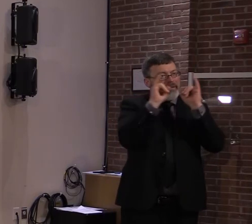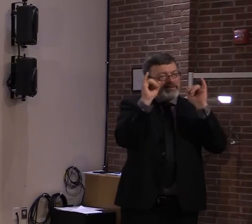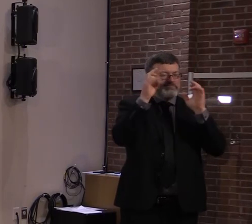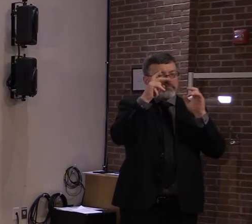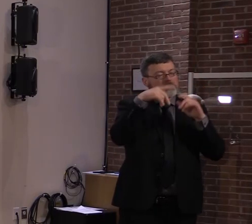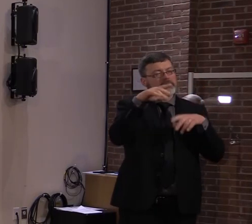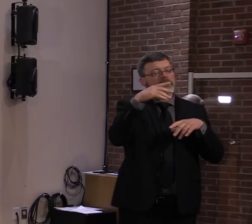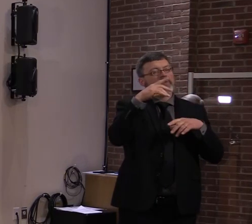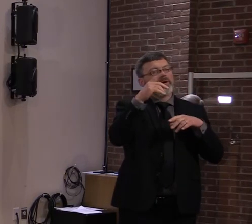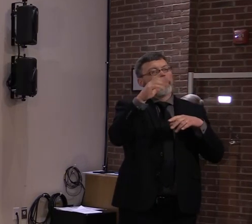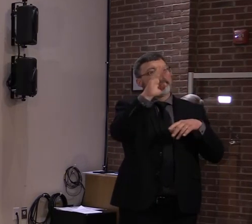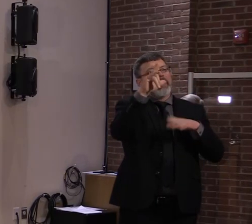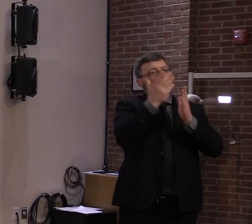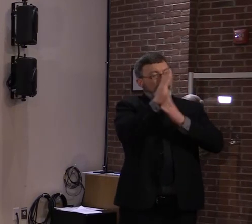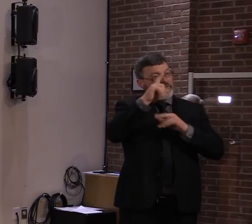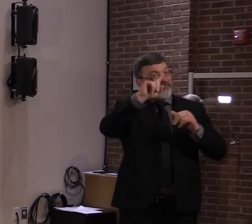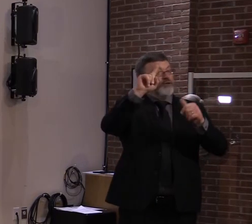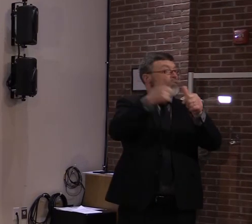marginalized or threatened